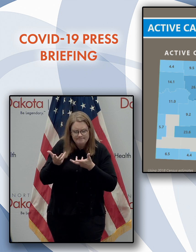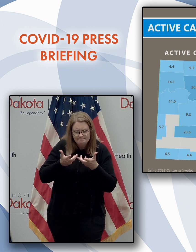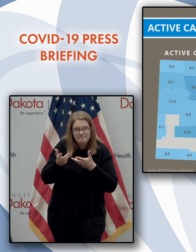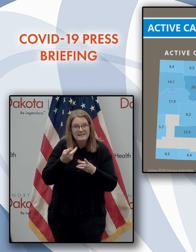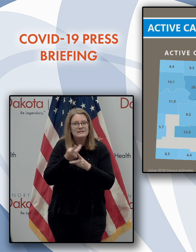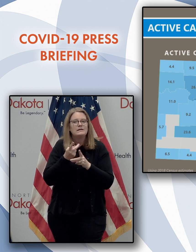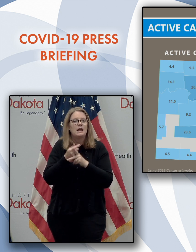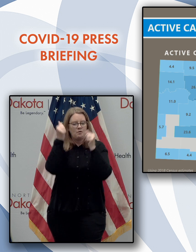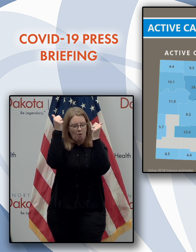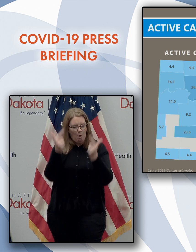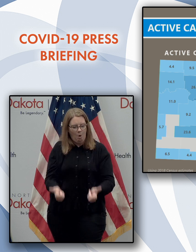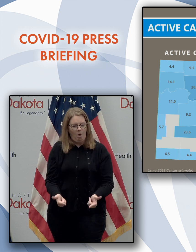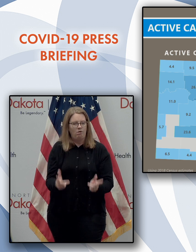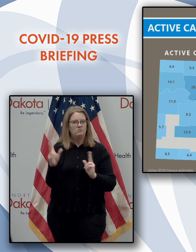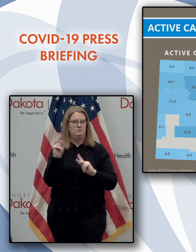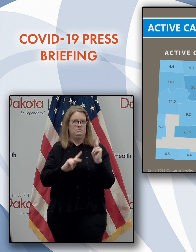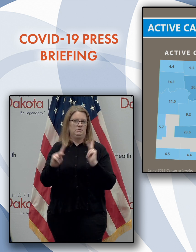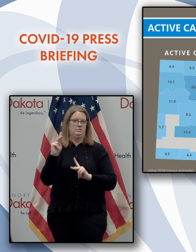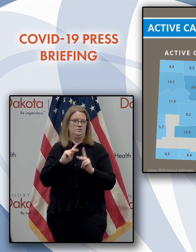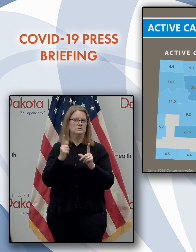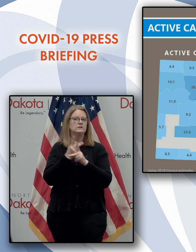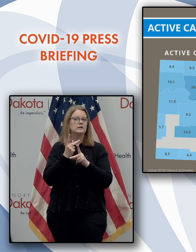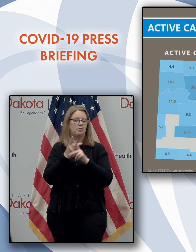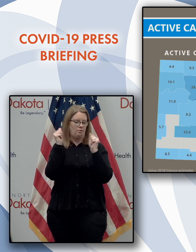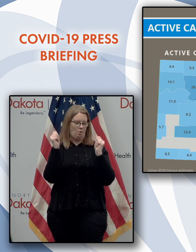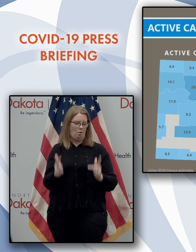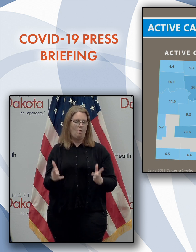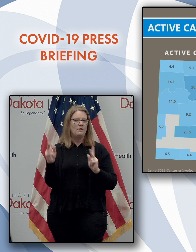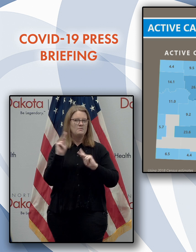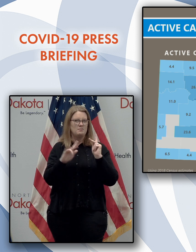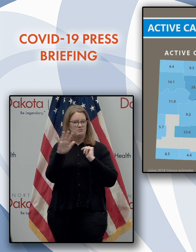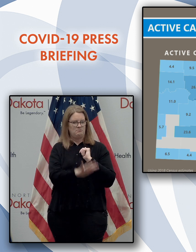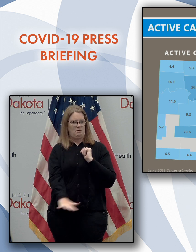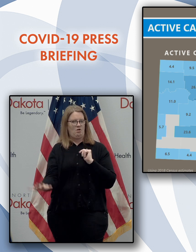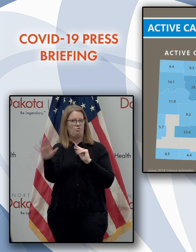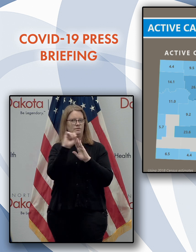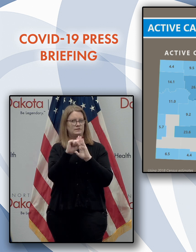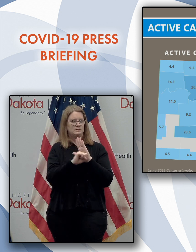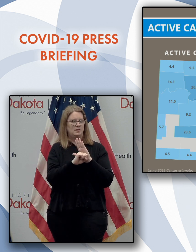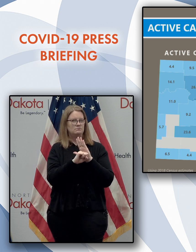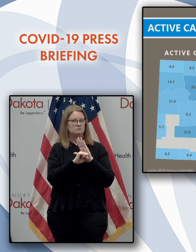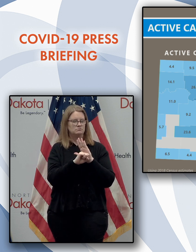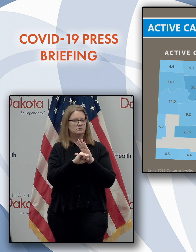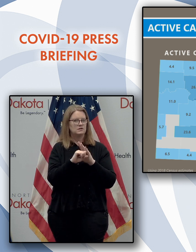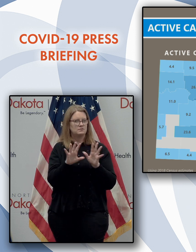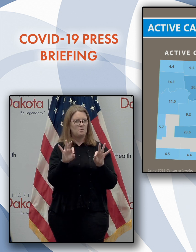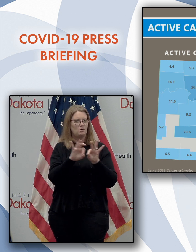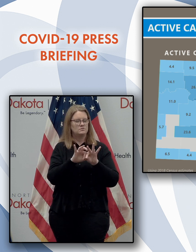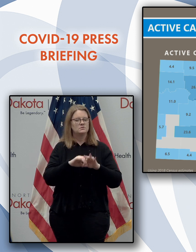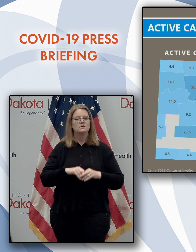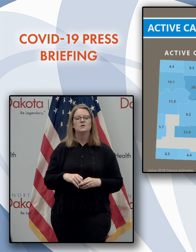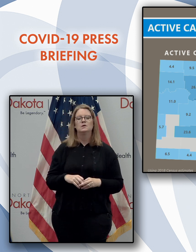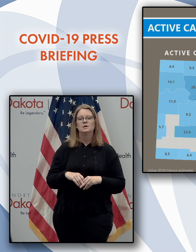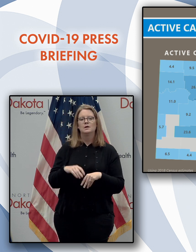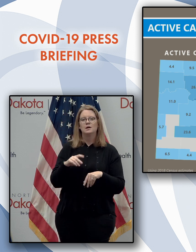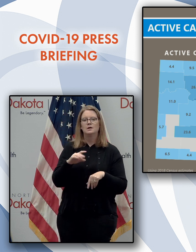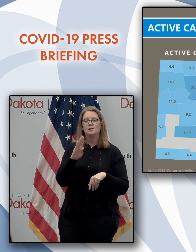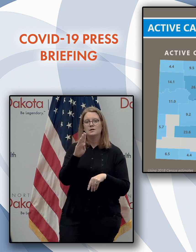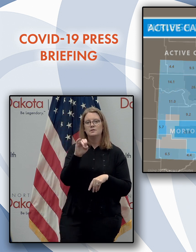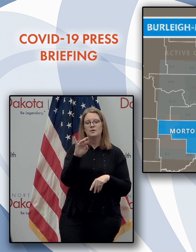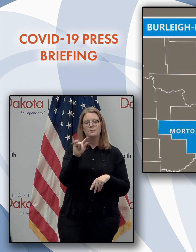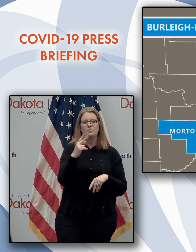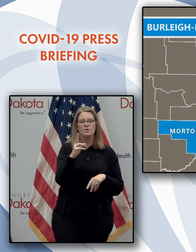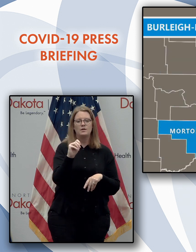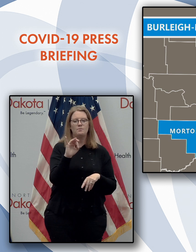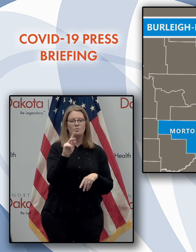vulnerable populations in all counties and all locations across the state. The task force, the Burley Mountain Task